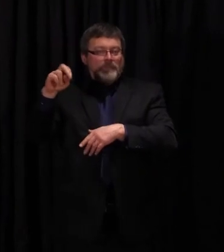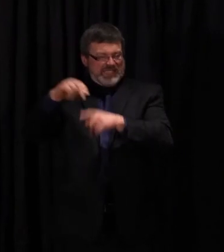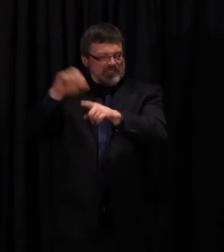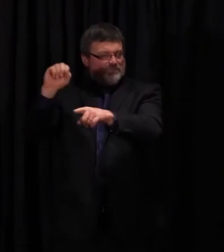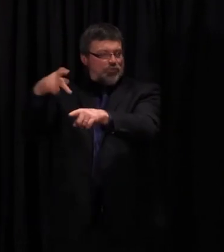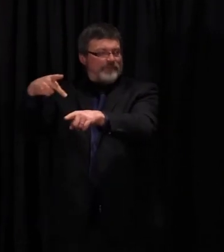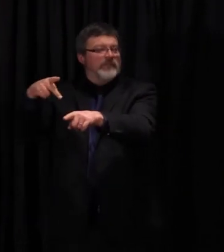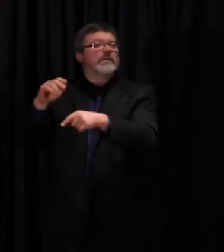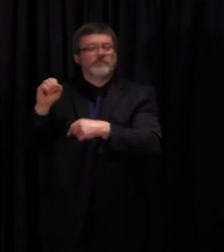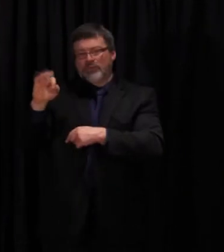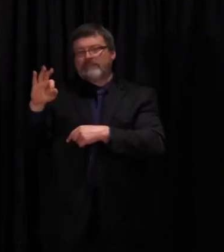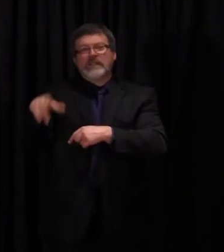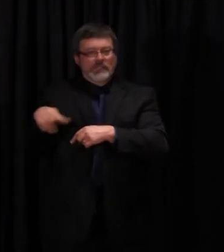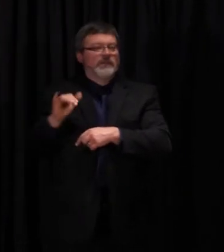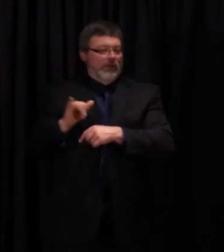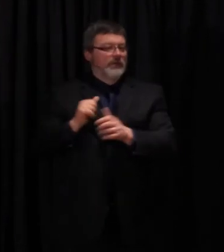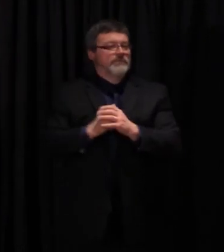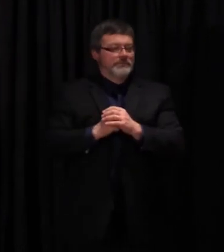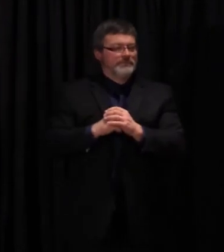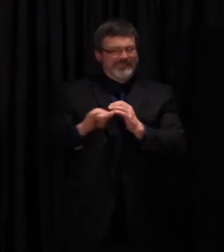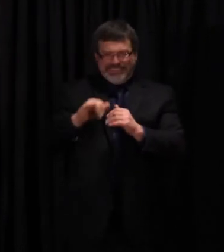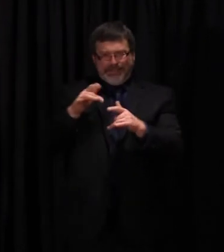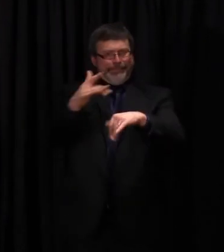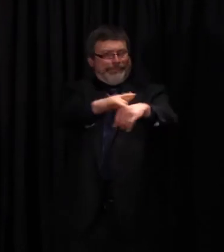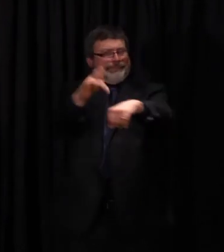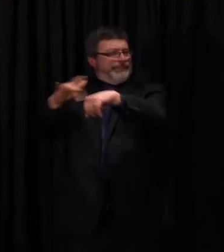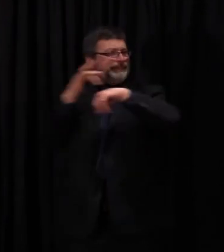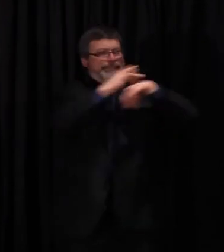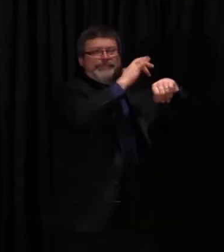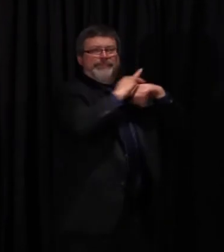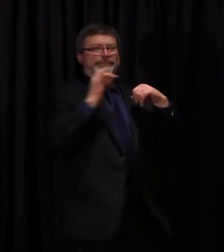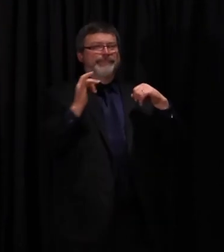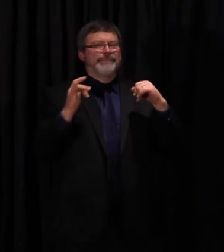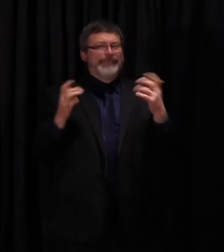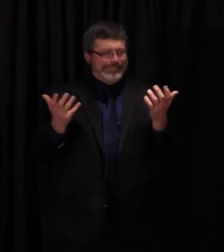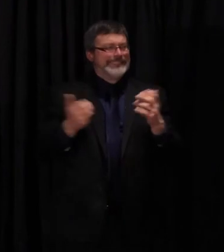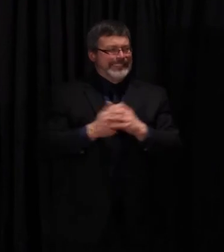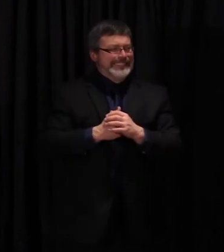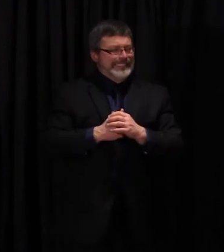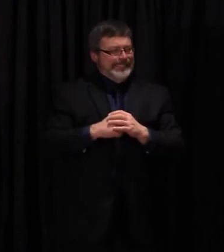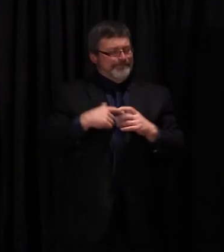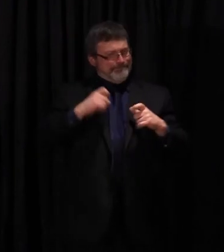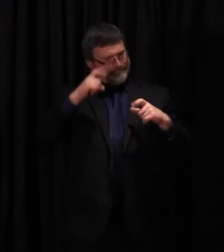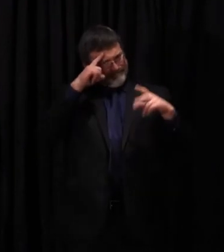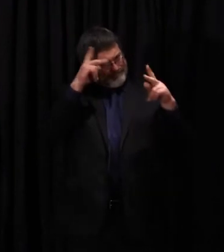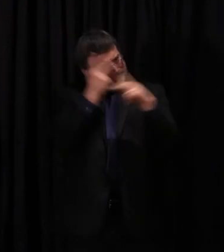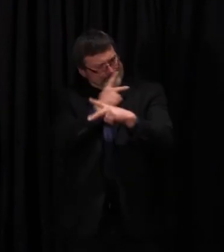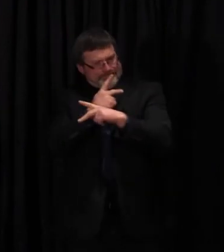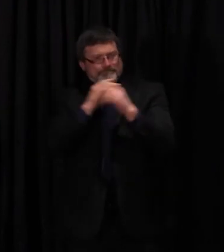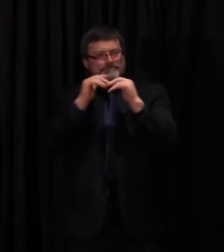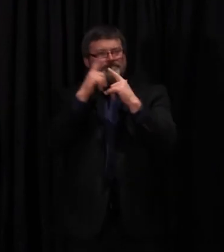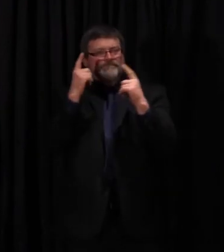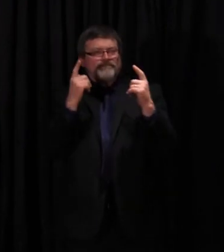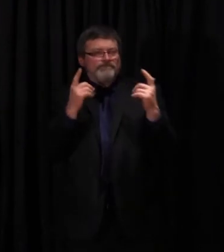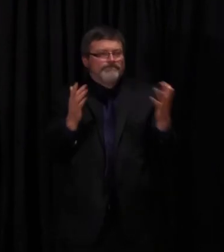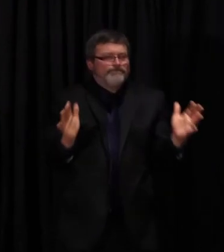There are many ways to strengthen our communities, and we finally have the funds to do this work.